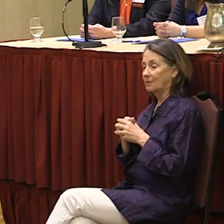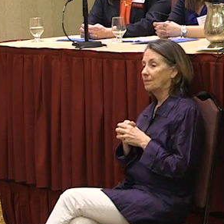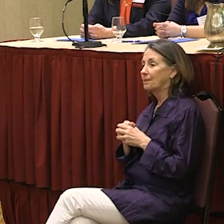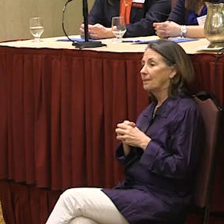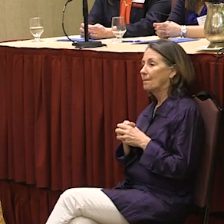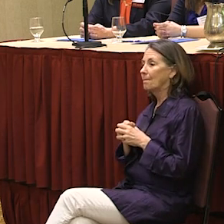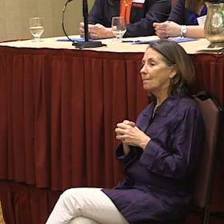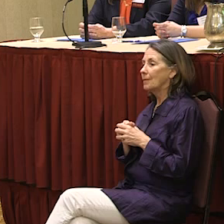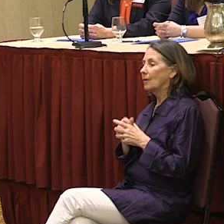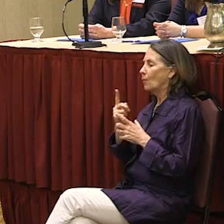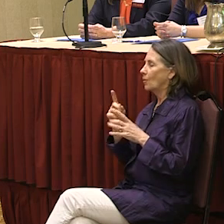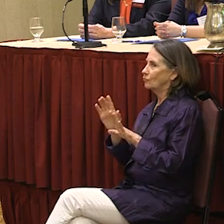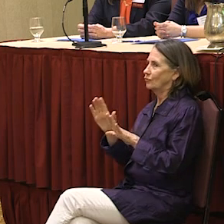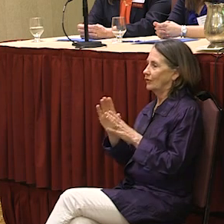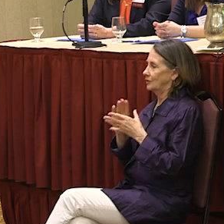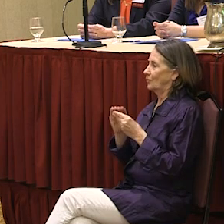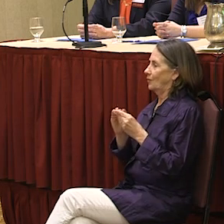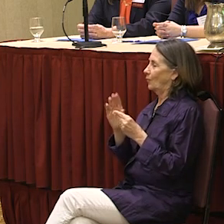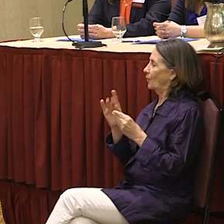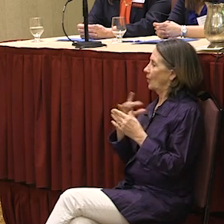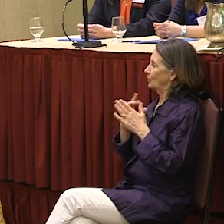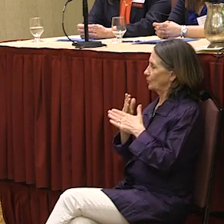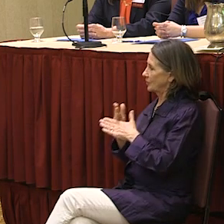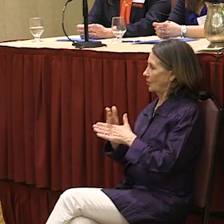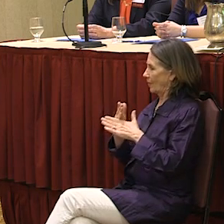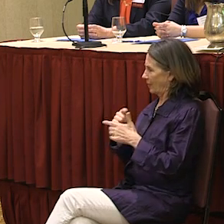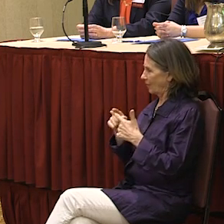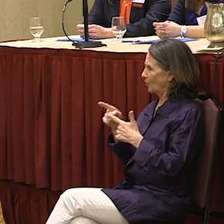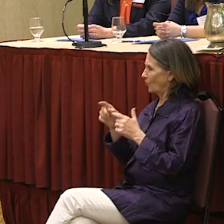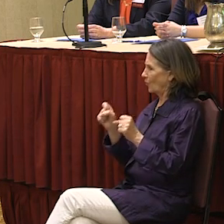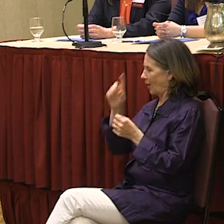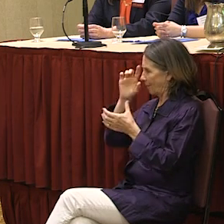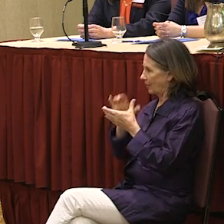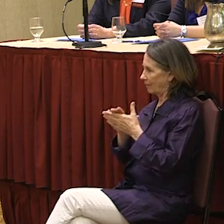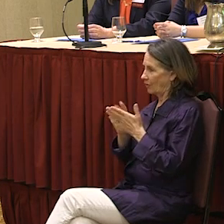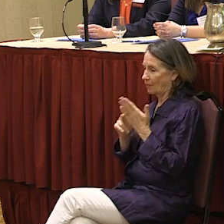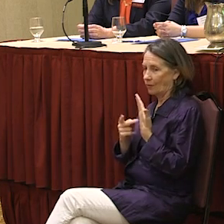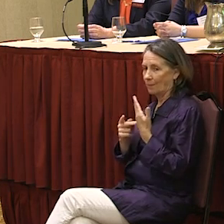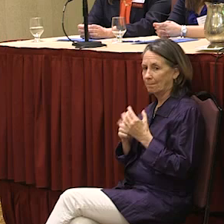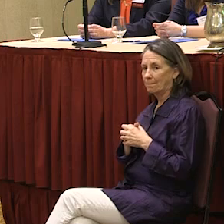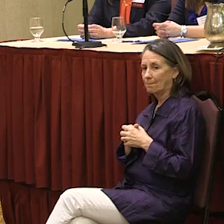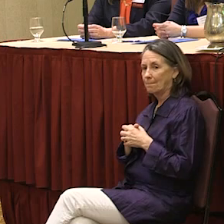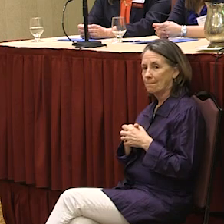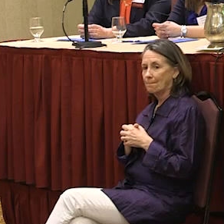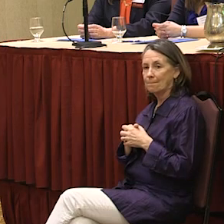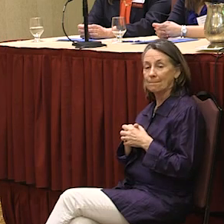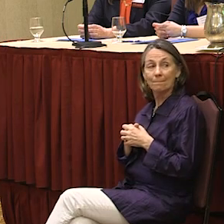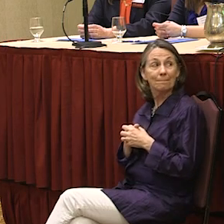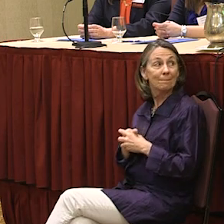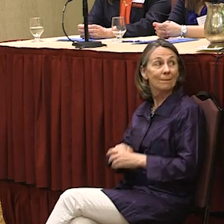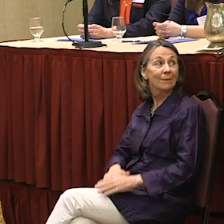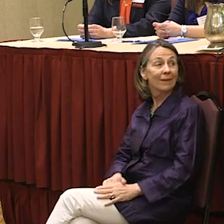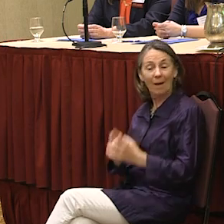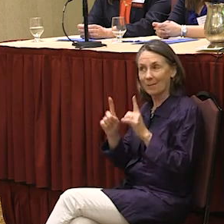and it's just one of our great stories that we would like to share with you so you too can believe in our programs. There we go, I figured